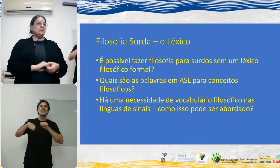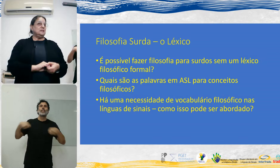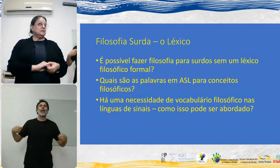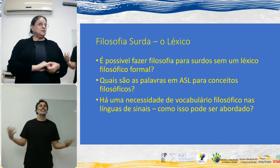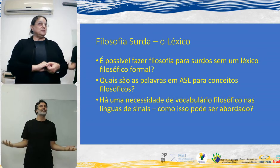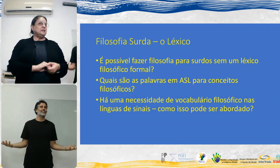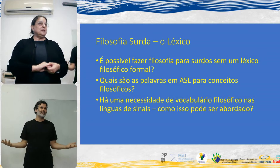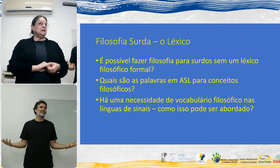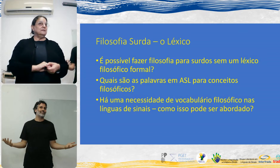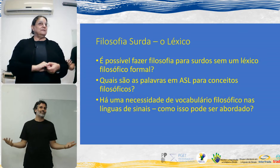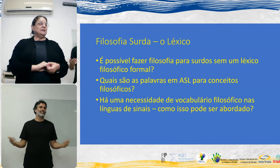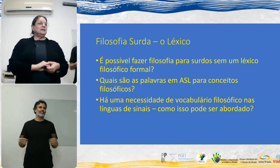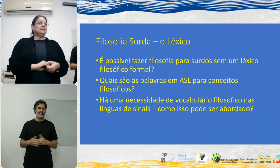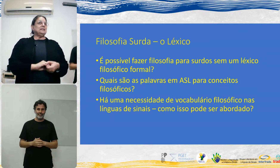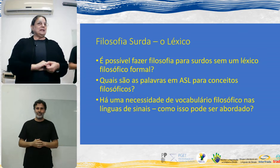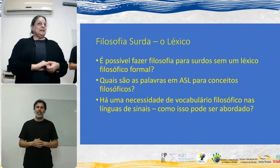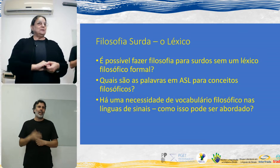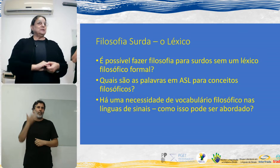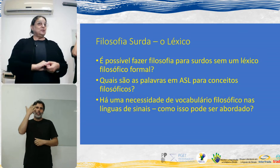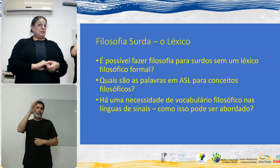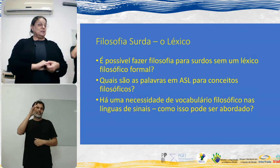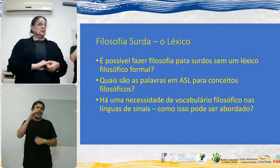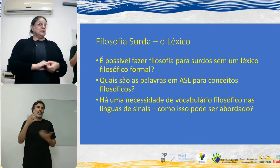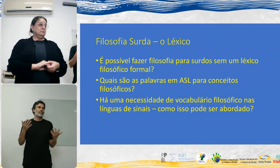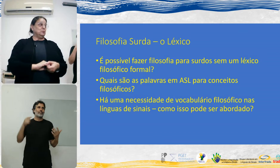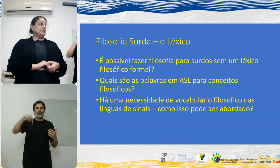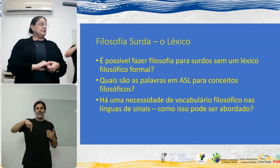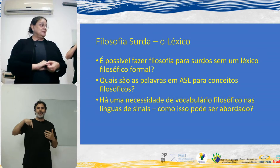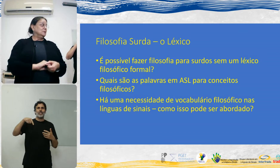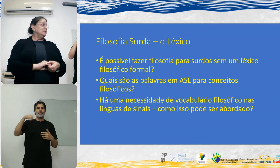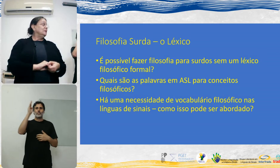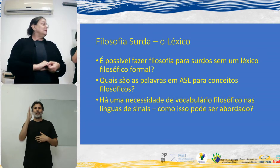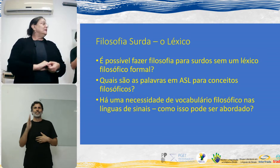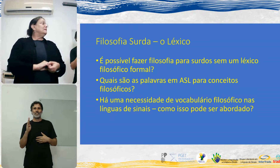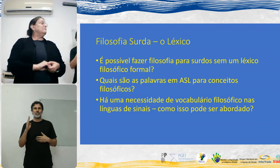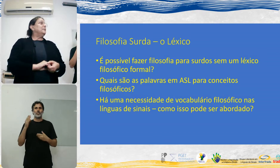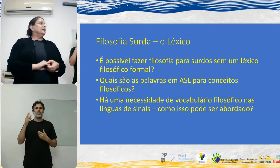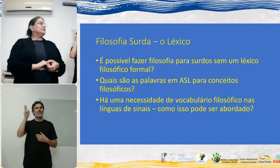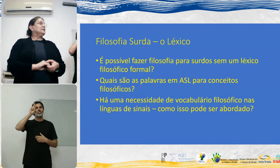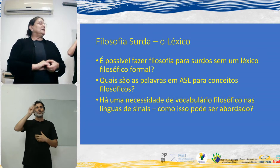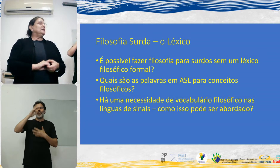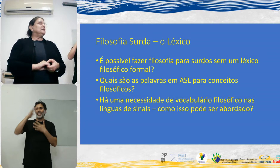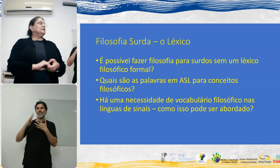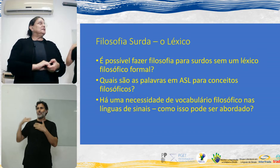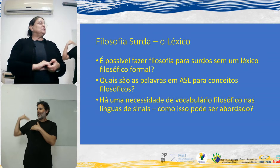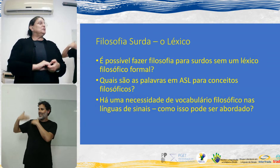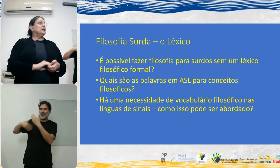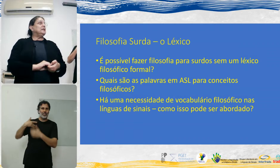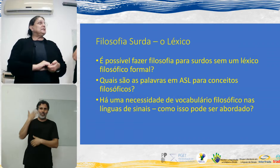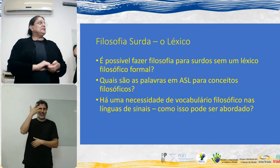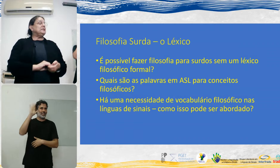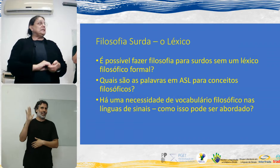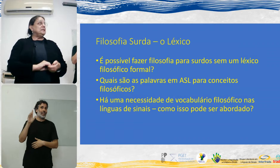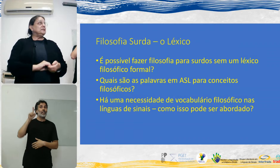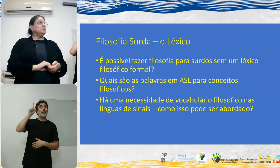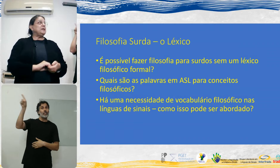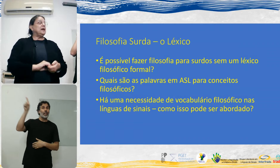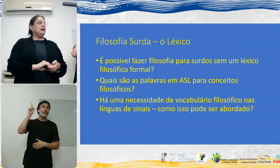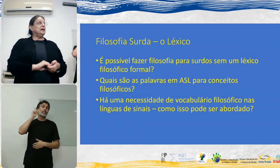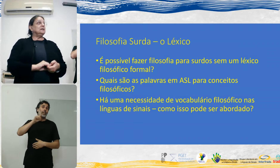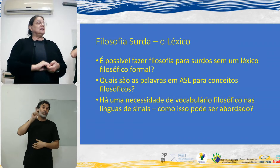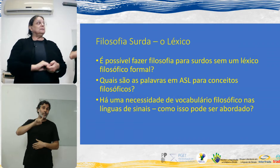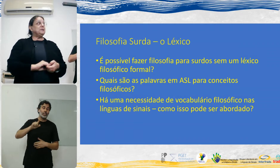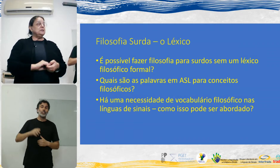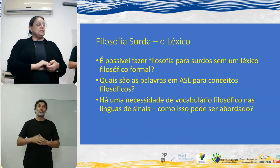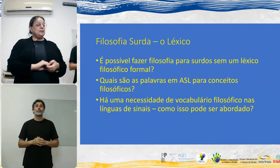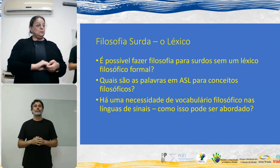about the history of sign language here in Brazil, but in the United States, we